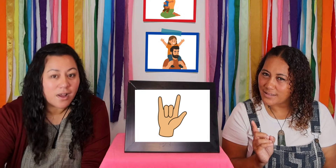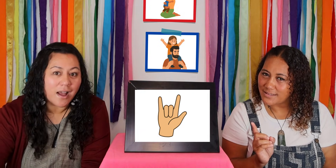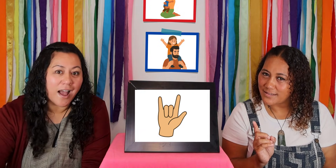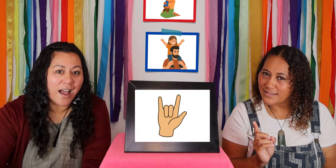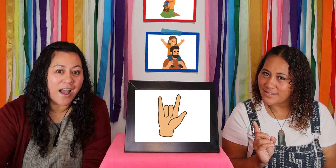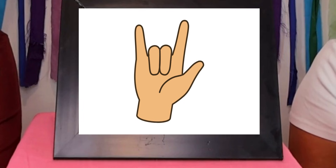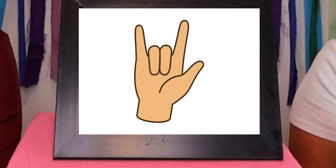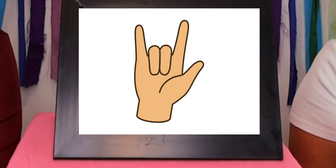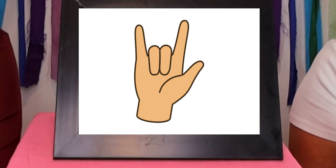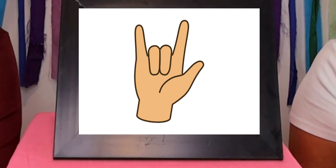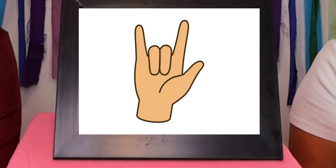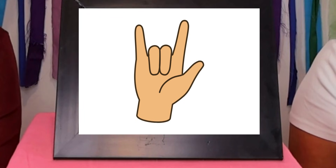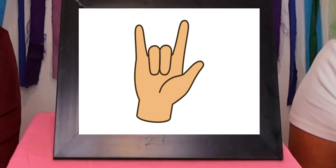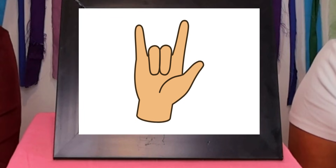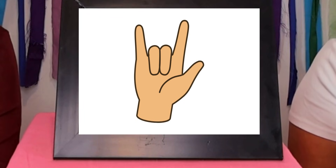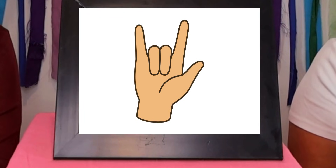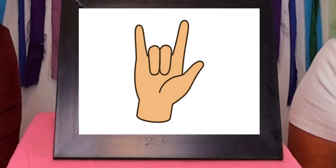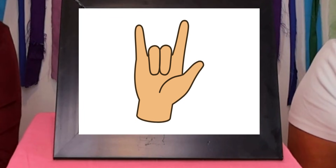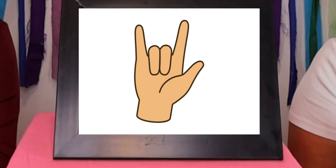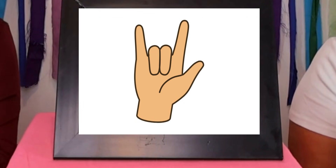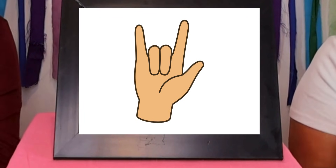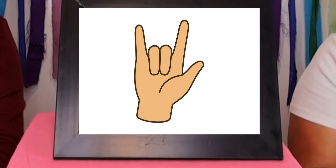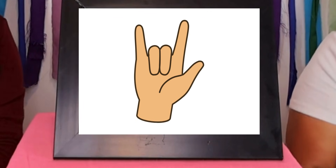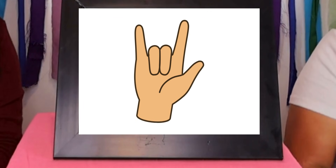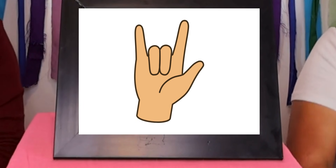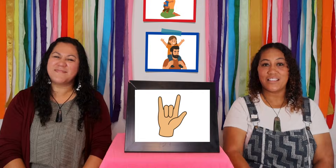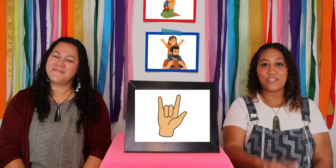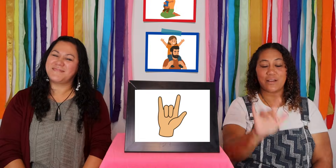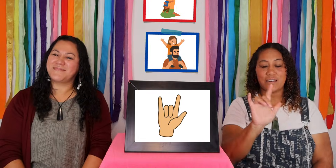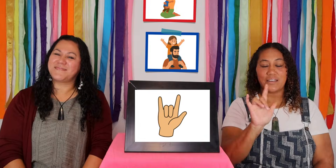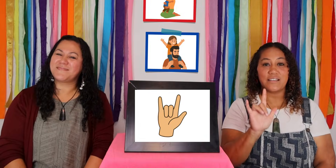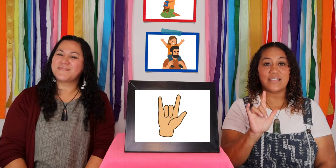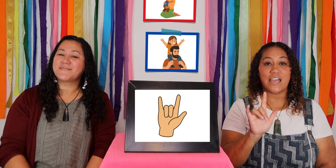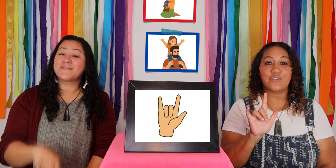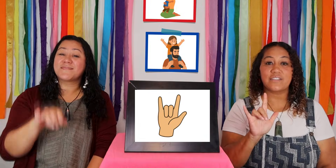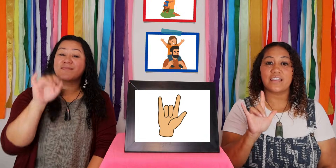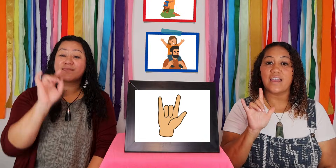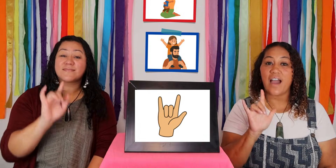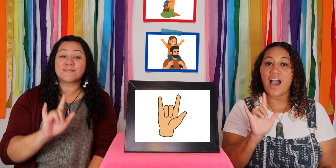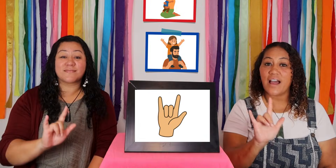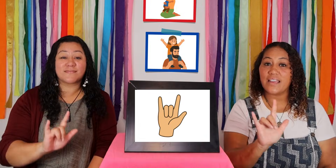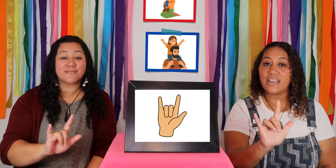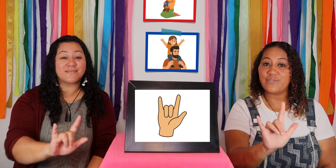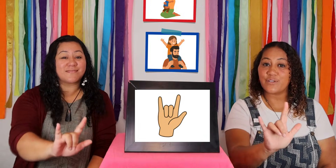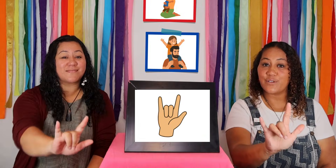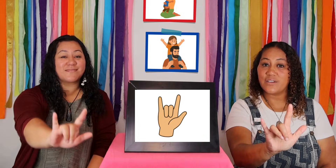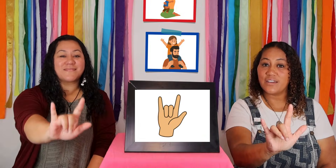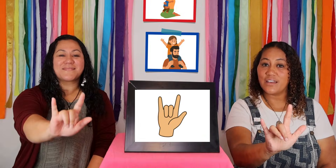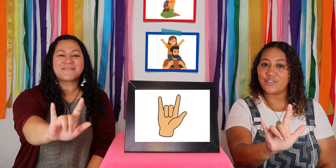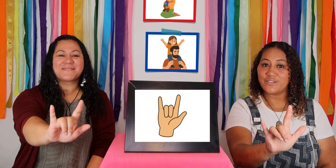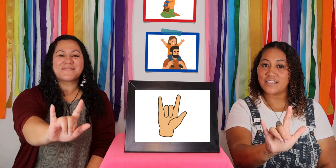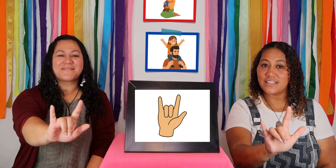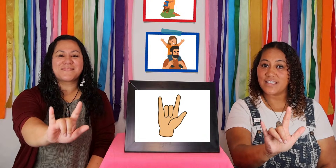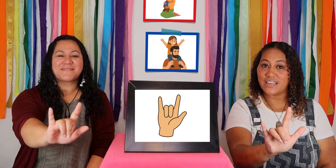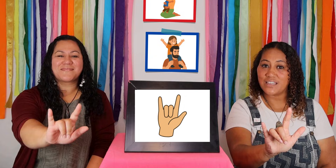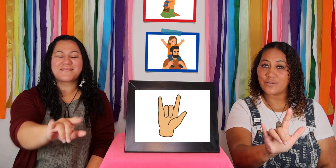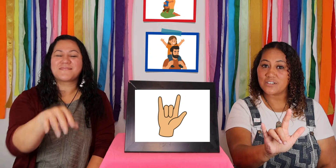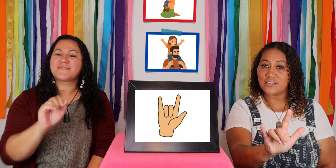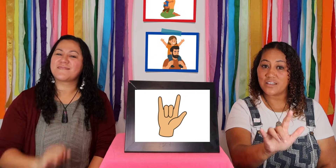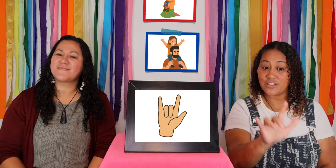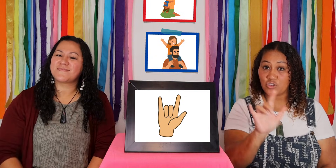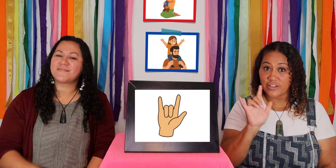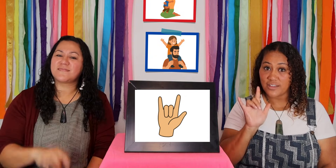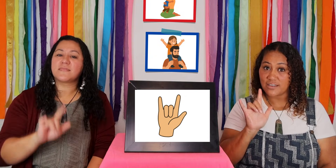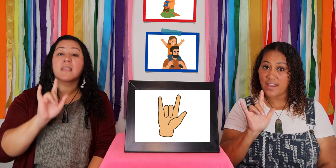you know what this is? It's a tricky one. This one is how you say I love you in New Zealand Sign